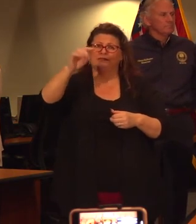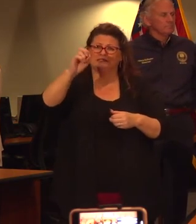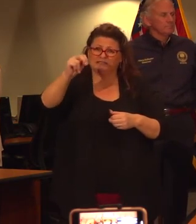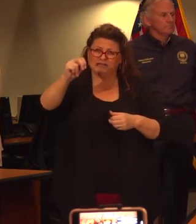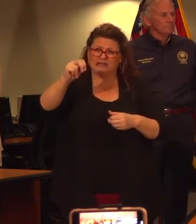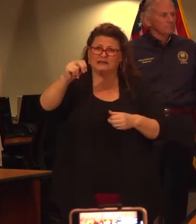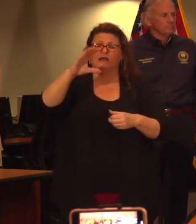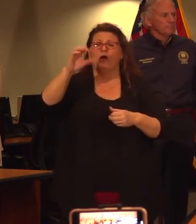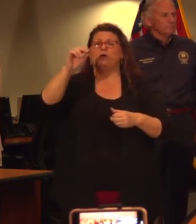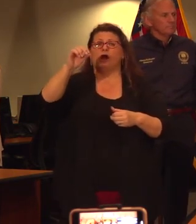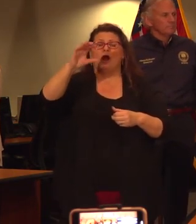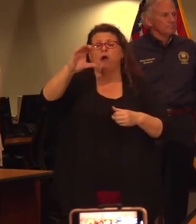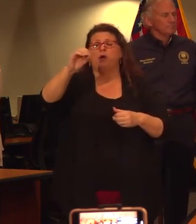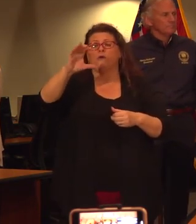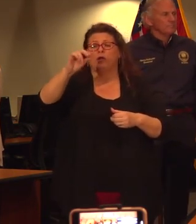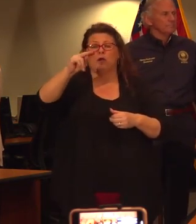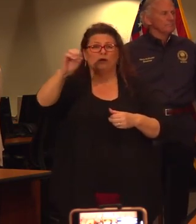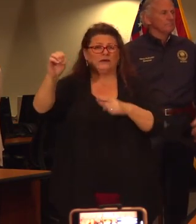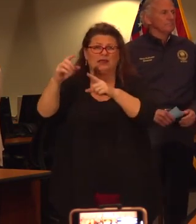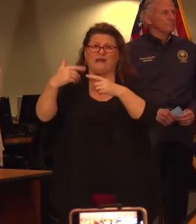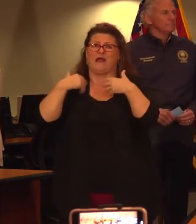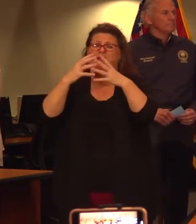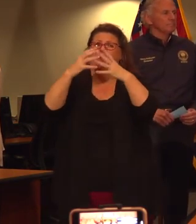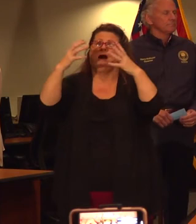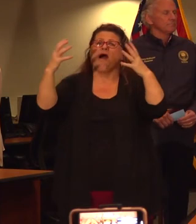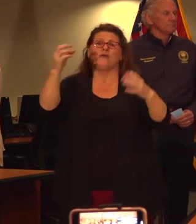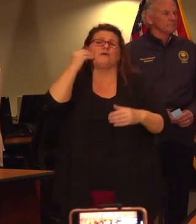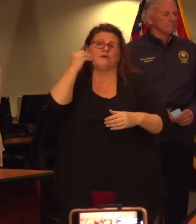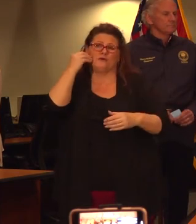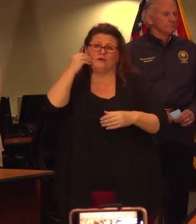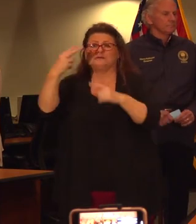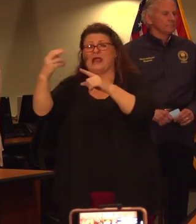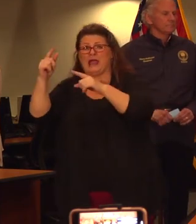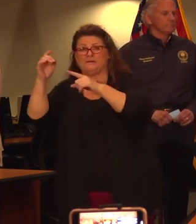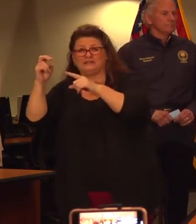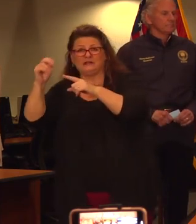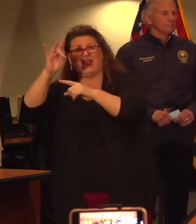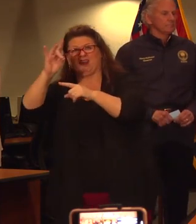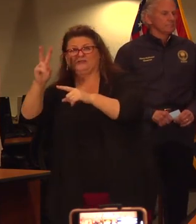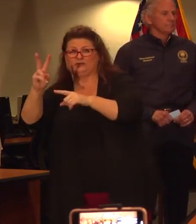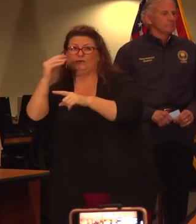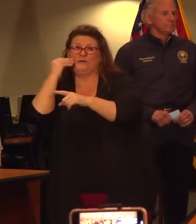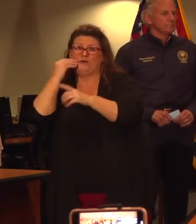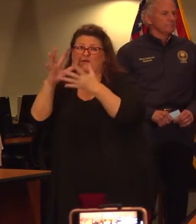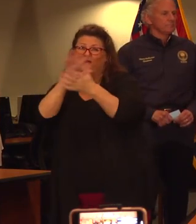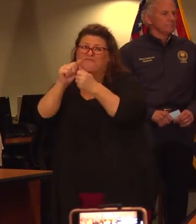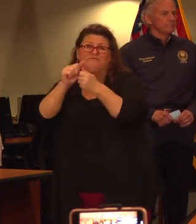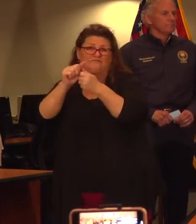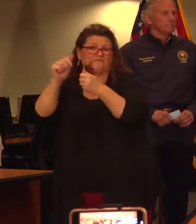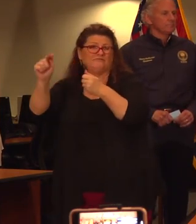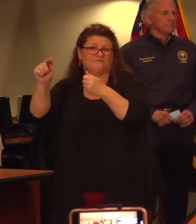homes destroyed or with major damage, and then Hampton with 82 homes destroyed or with major damage.